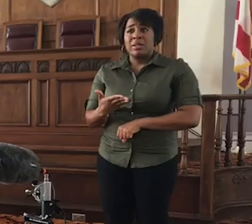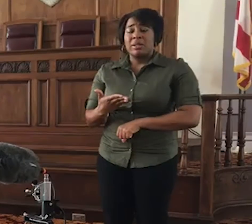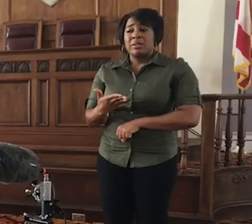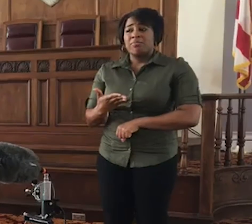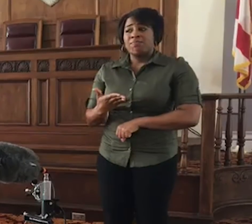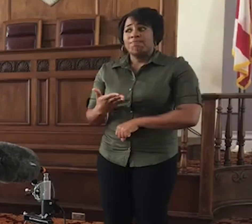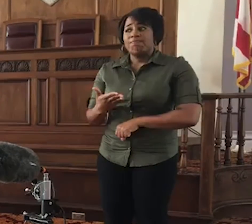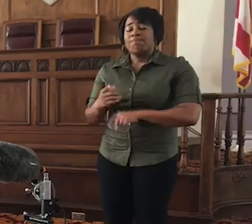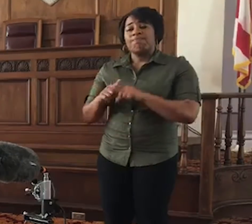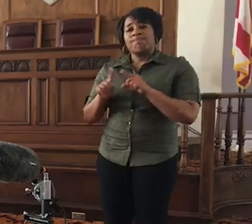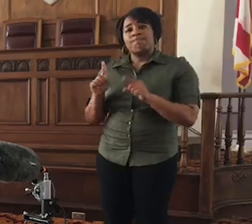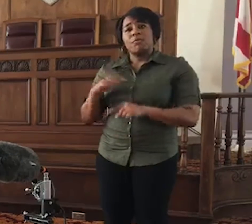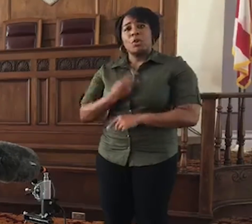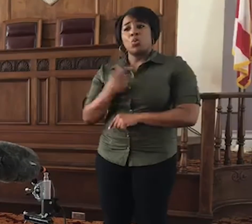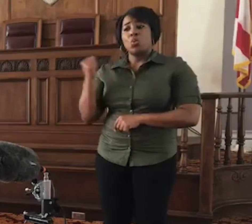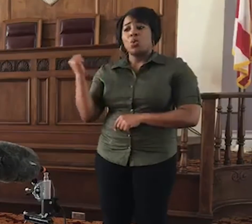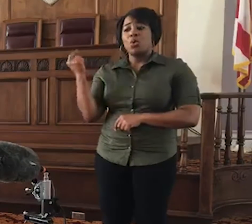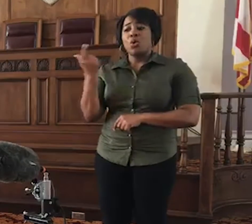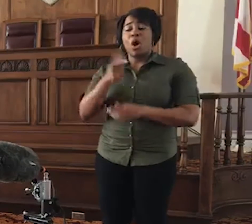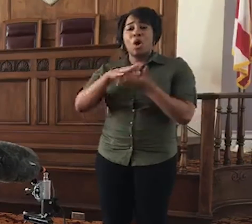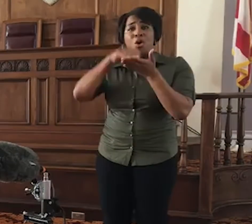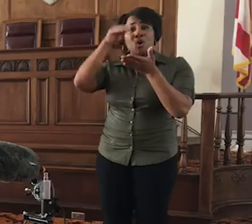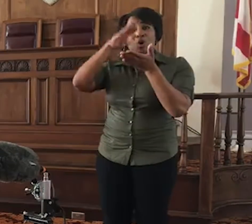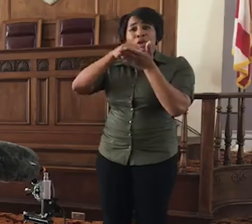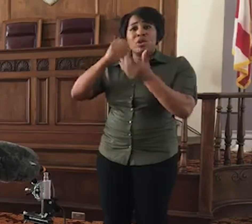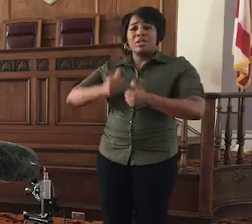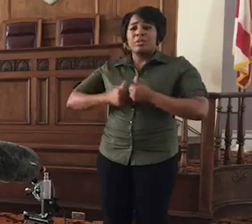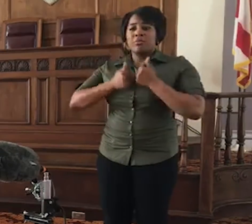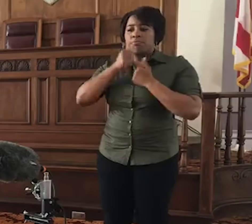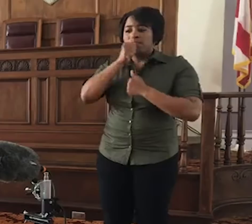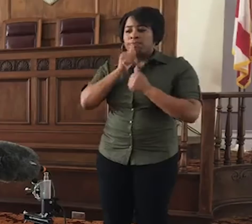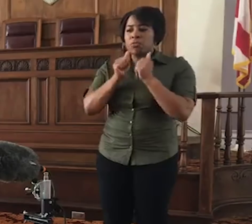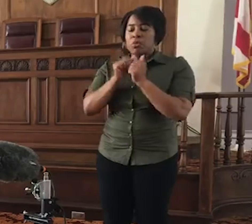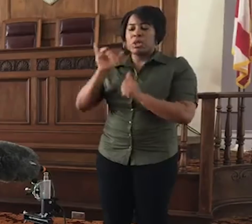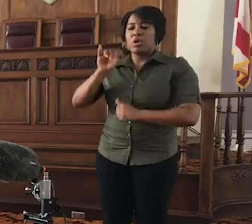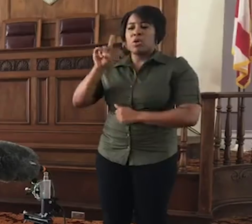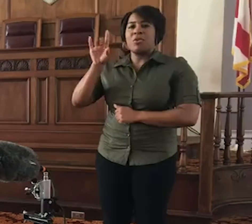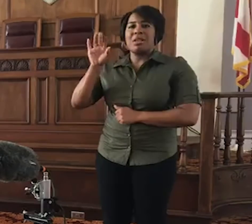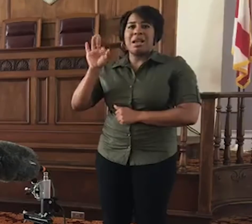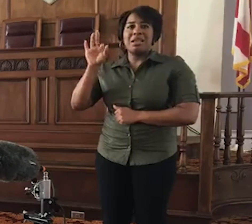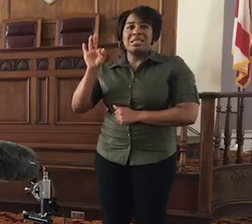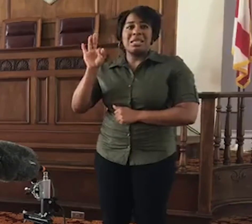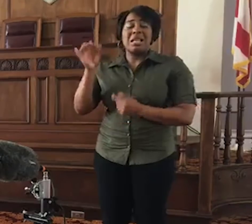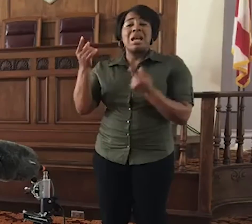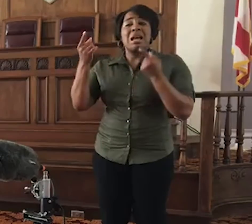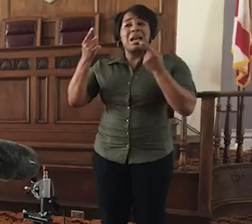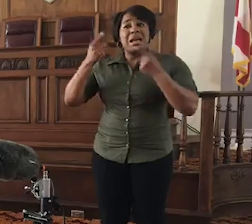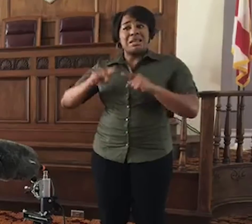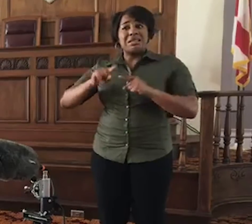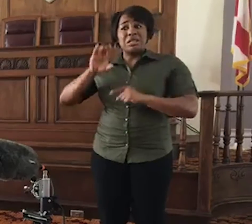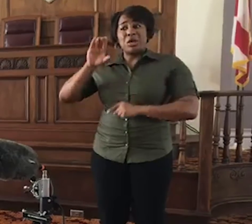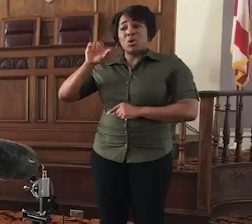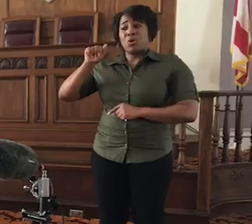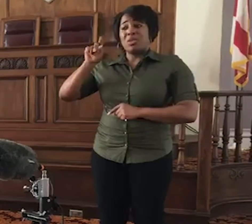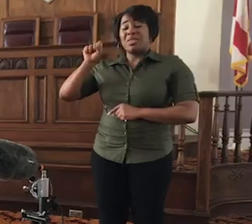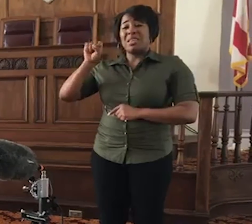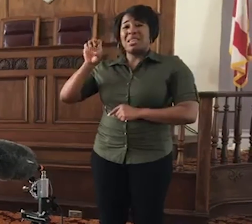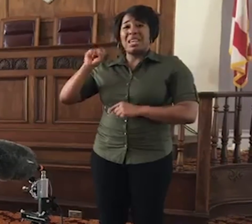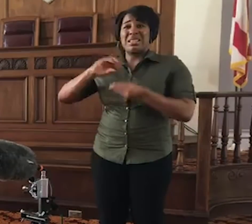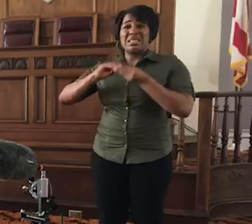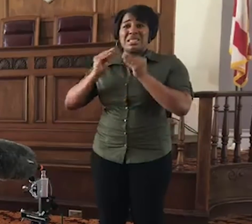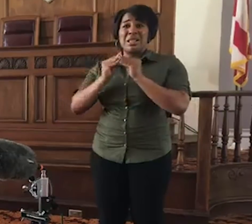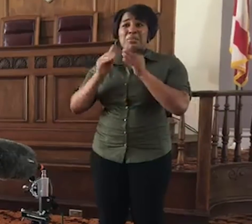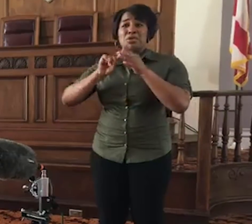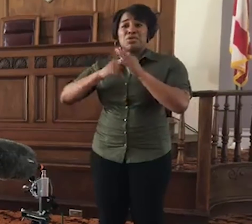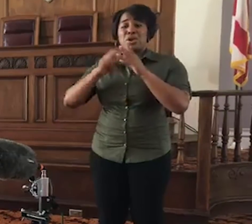with COVID-19 until the cases start to decline and or our medical experts find a vaccine